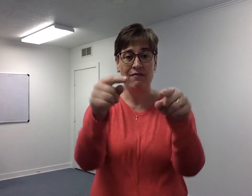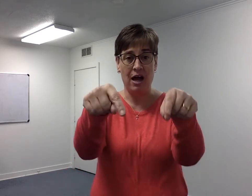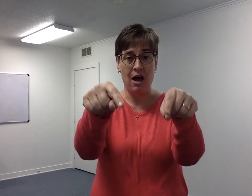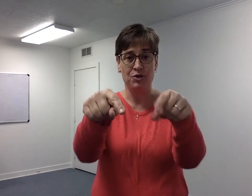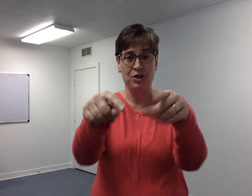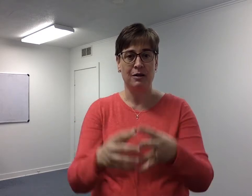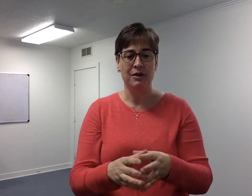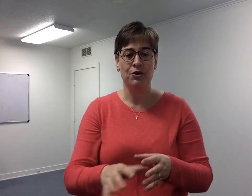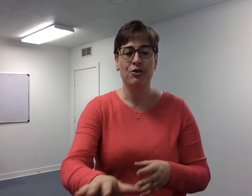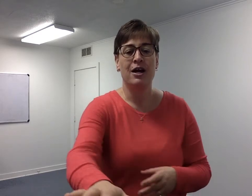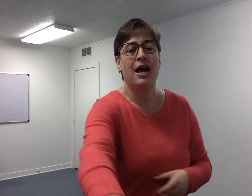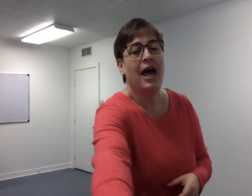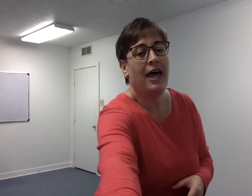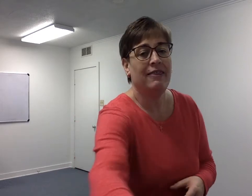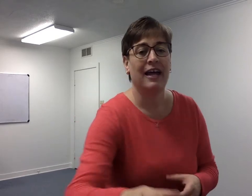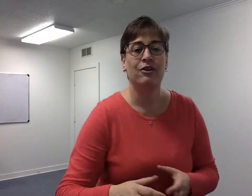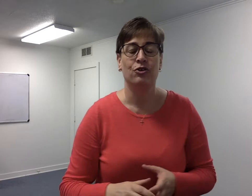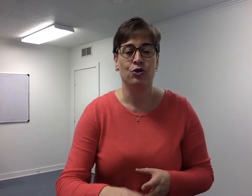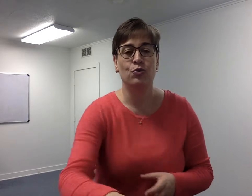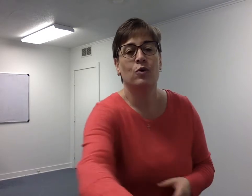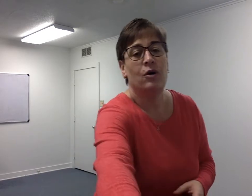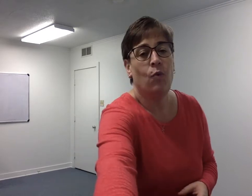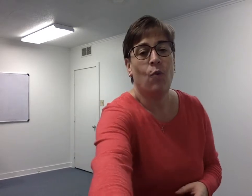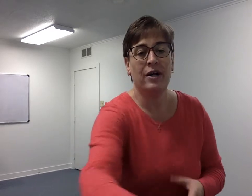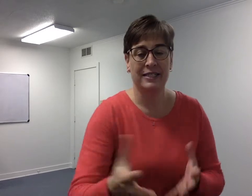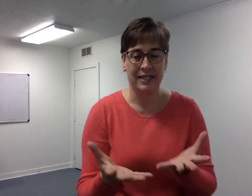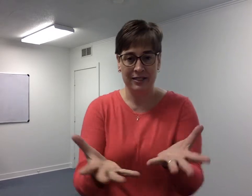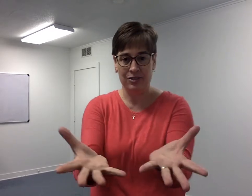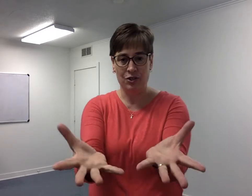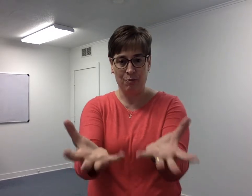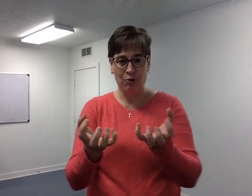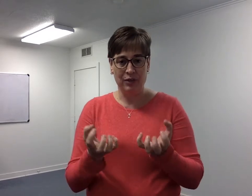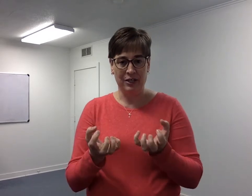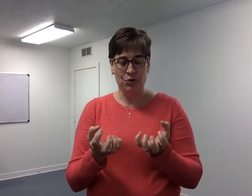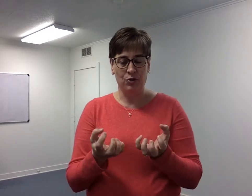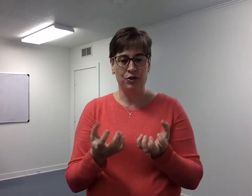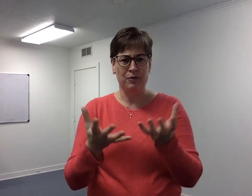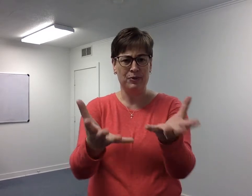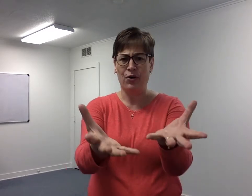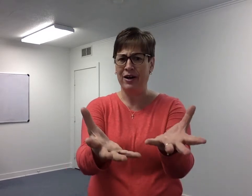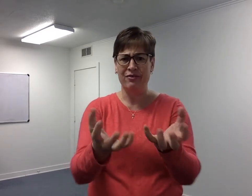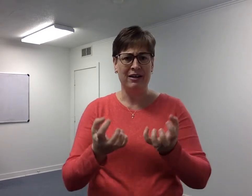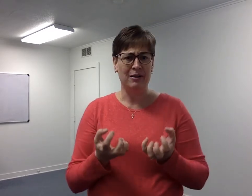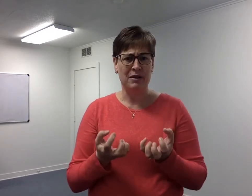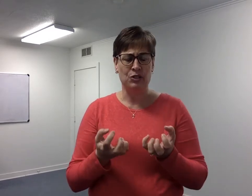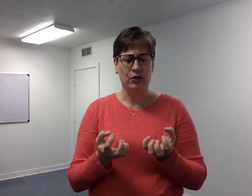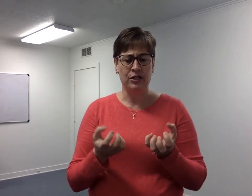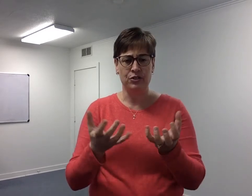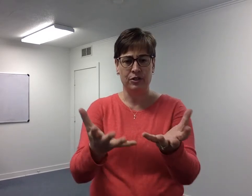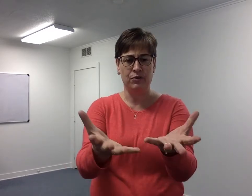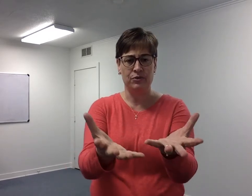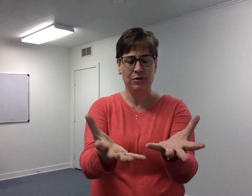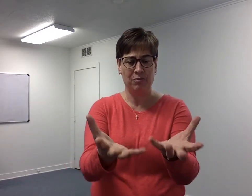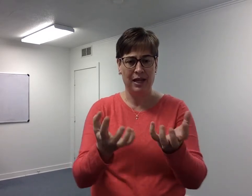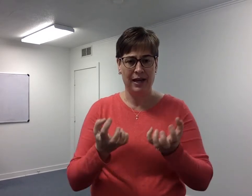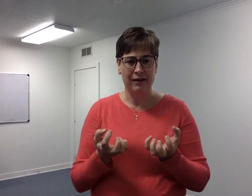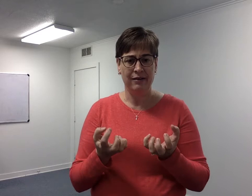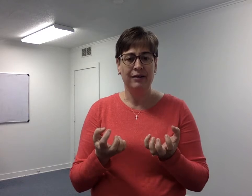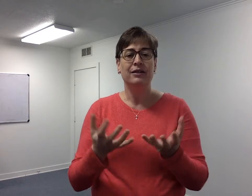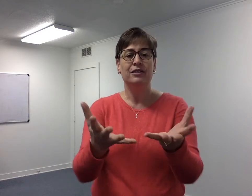an object up here and that you want it, so you're pulling it towards you. I'm sorry, every now and then my screen just goes black.